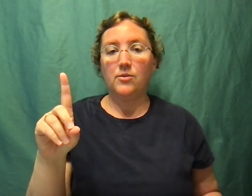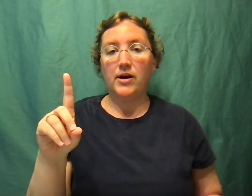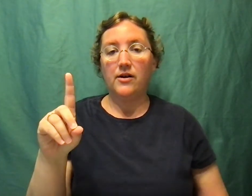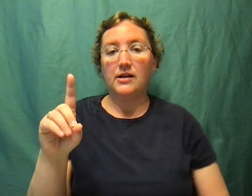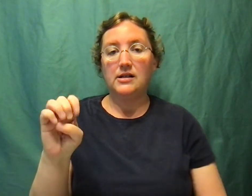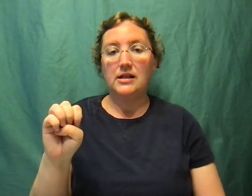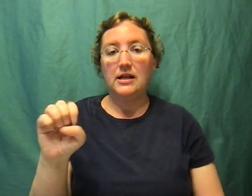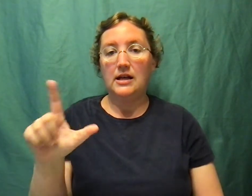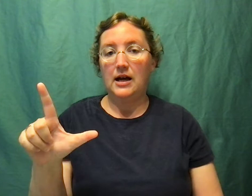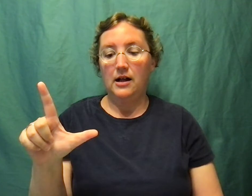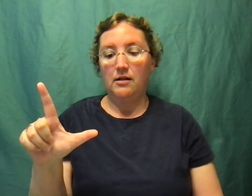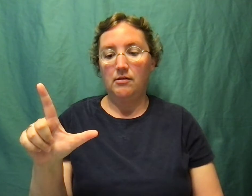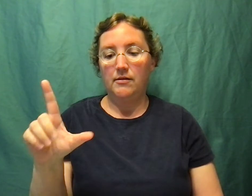Delaware is DEL.